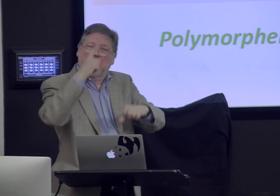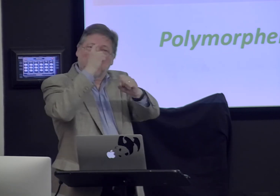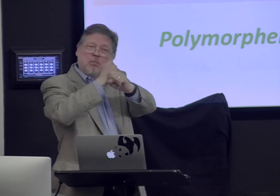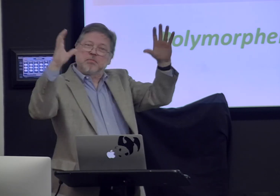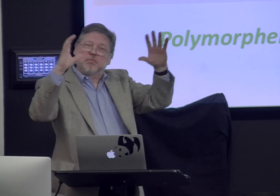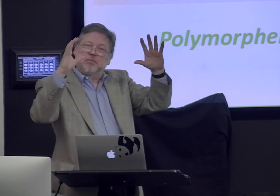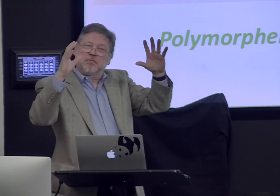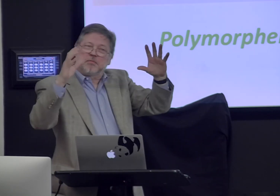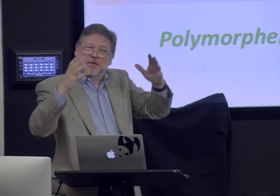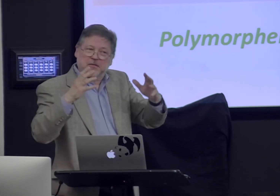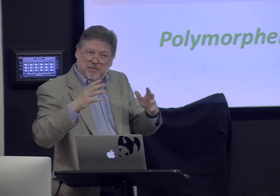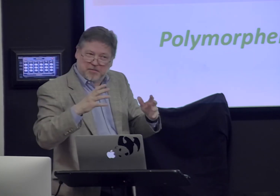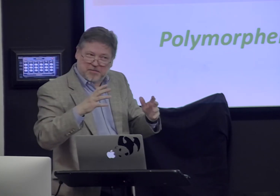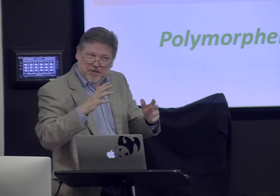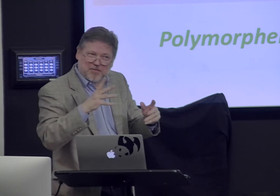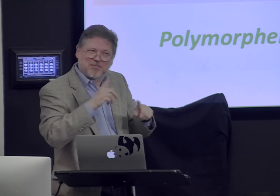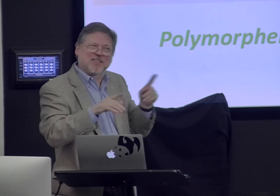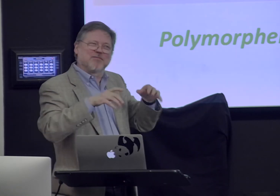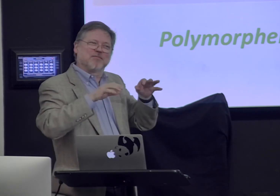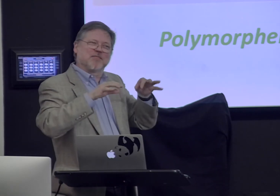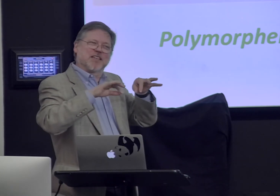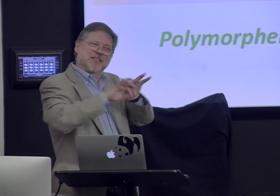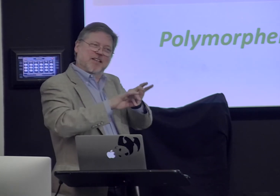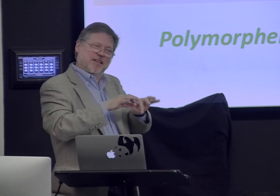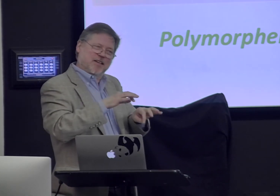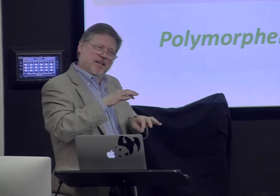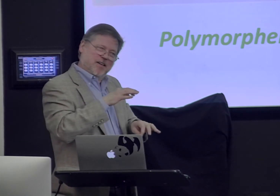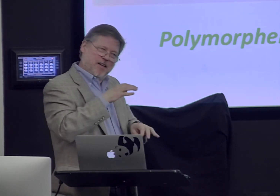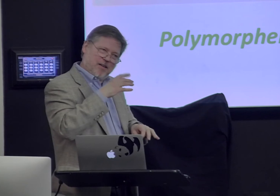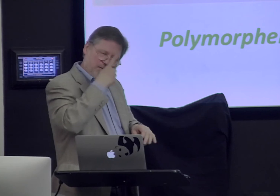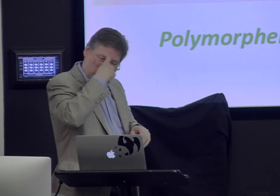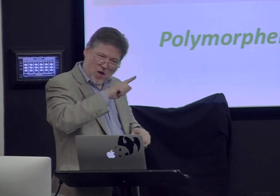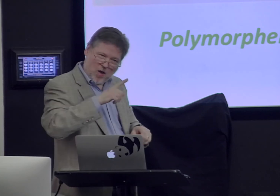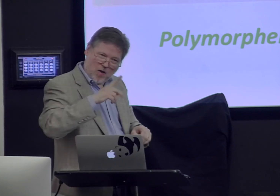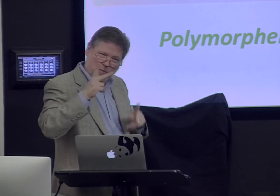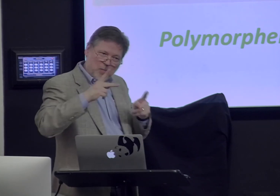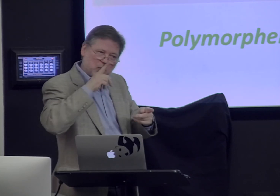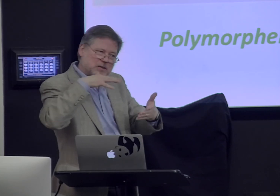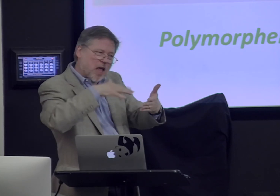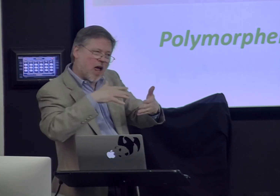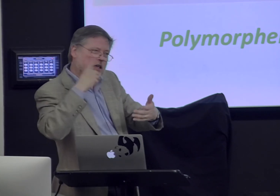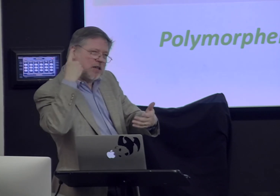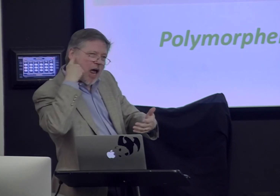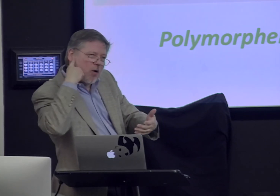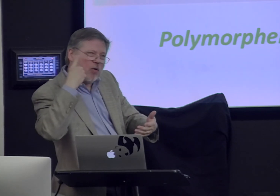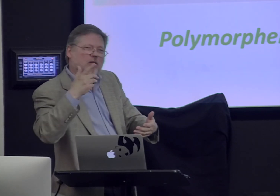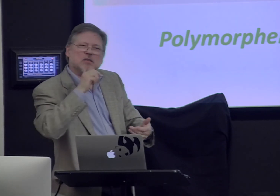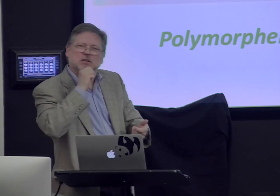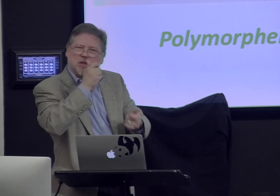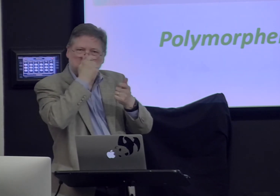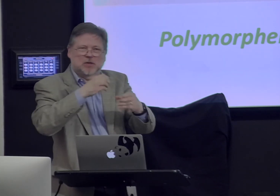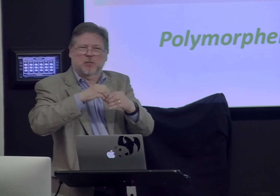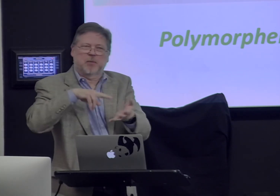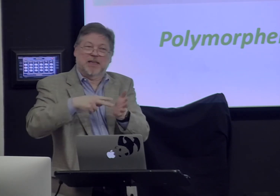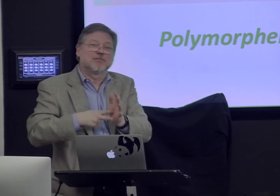generally the items that are much easier to put into a dictionary. And while those dictionaries are